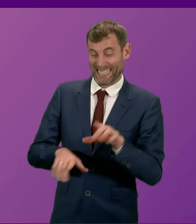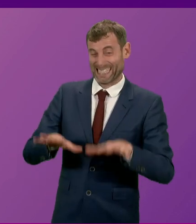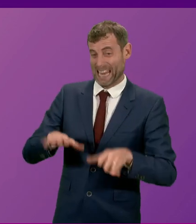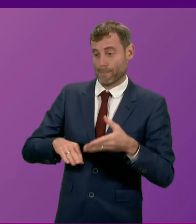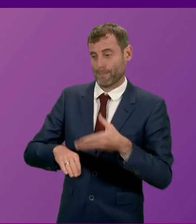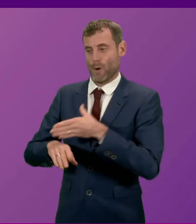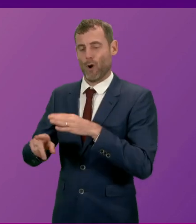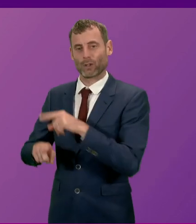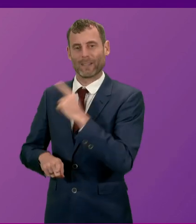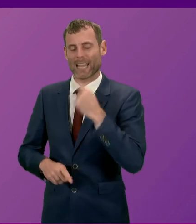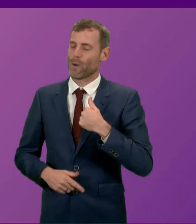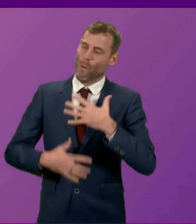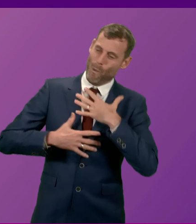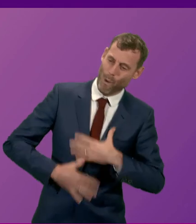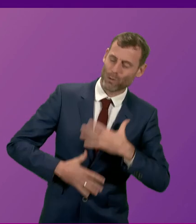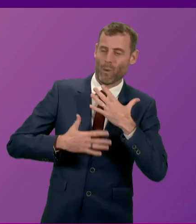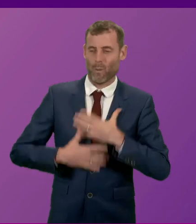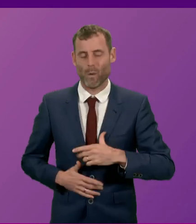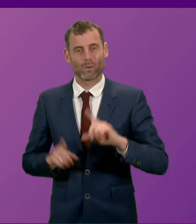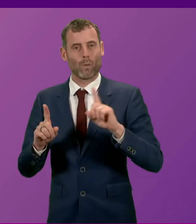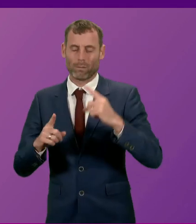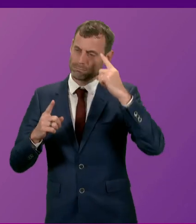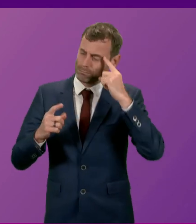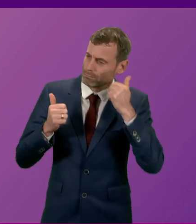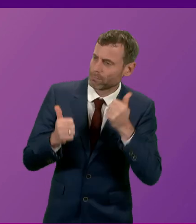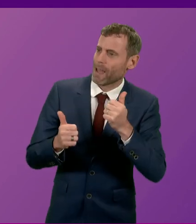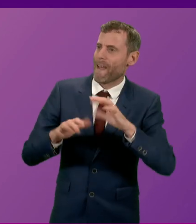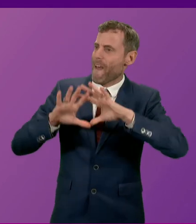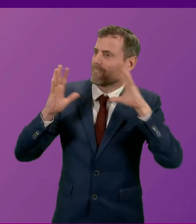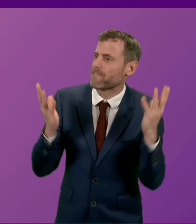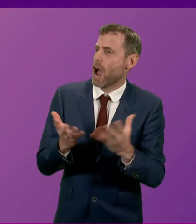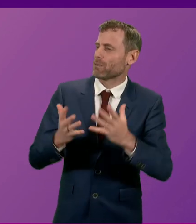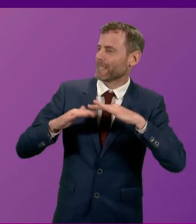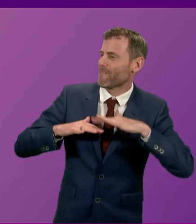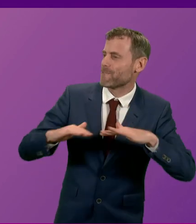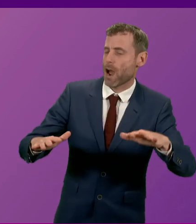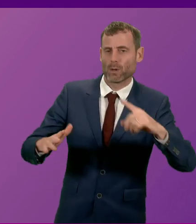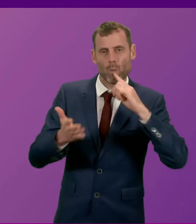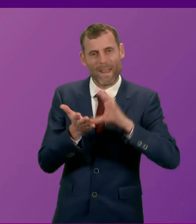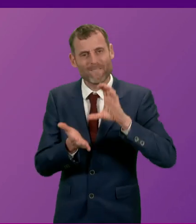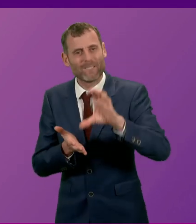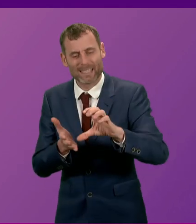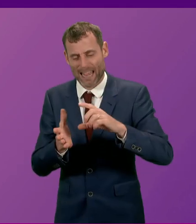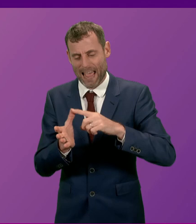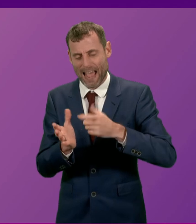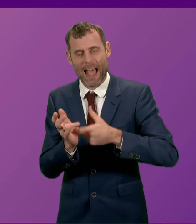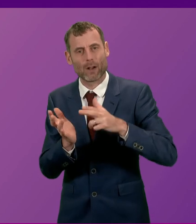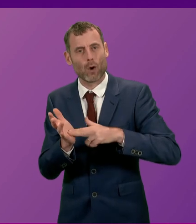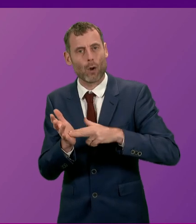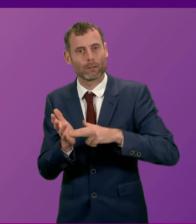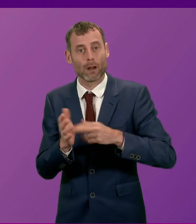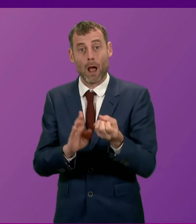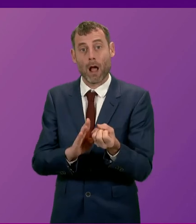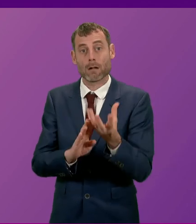snubbed Scotland once again and declined to invest in the Acorn Carbon Capture Project. Yes. Does